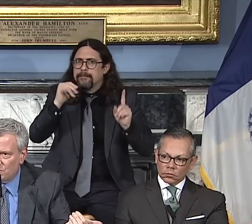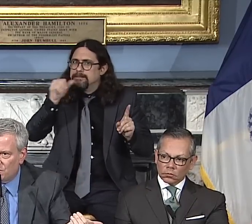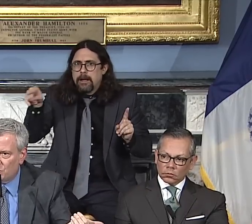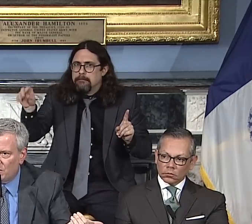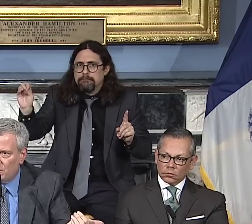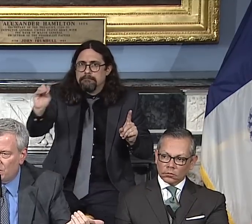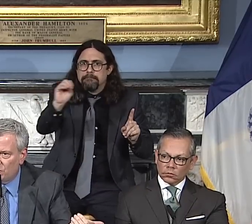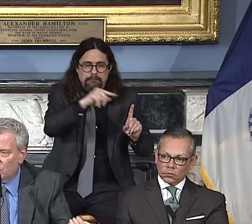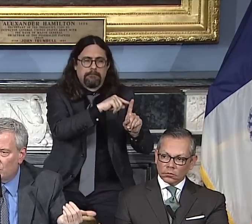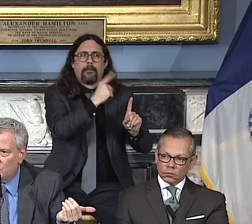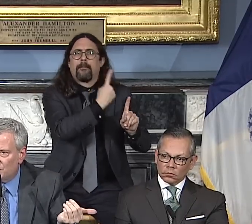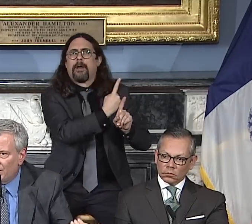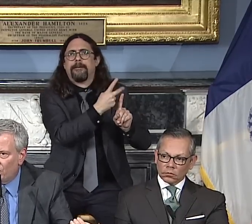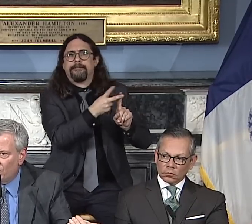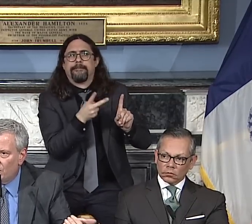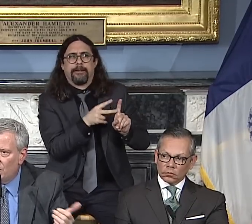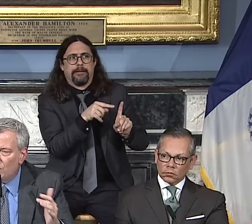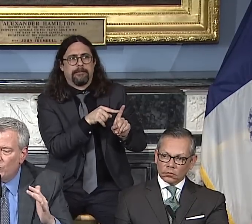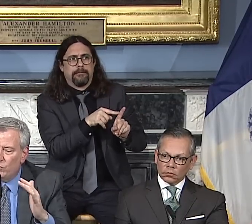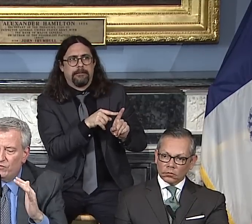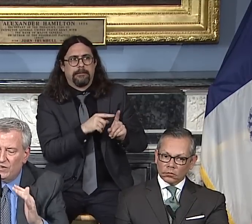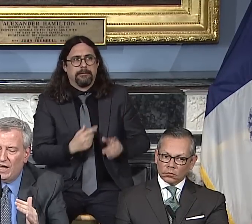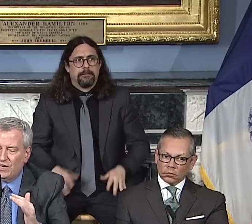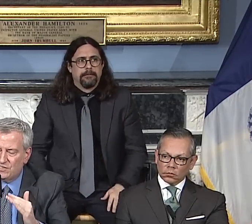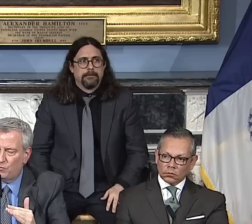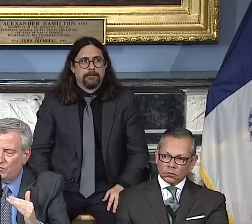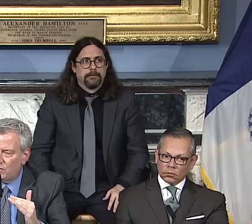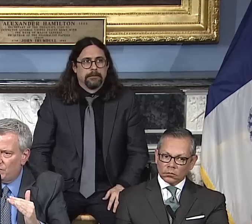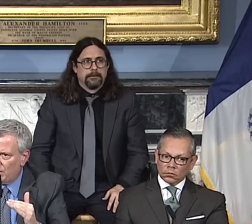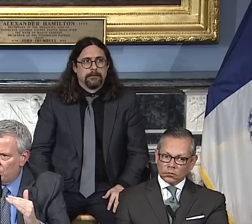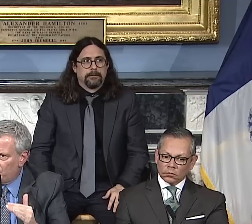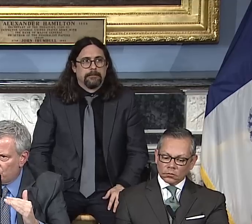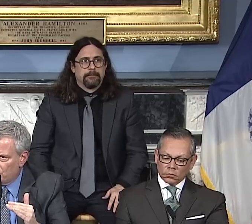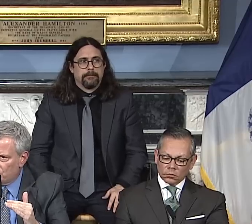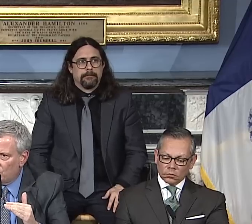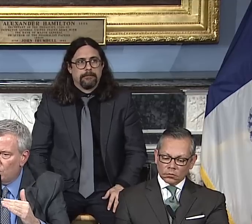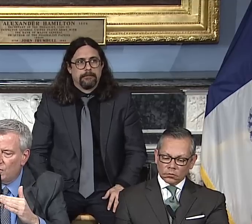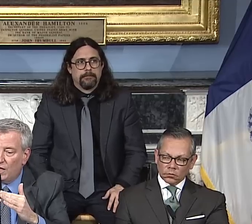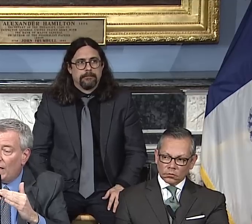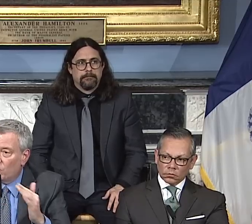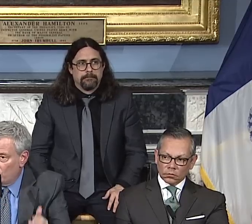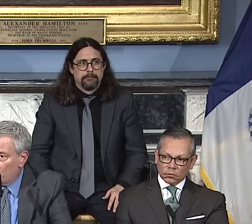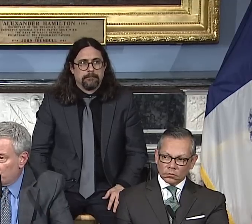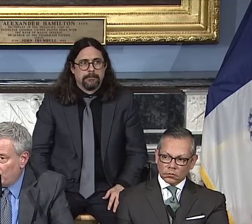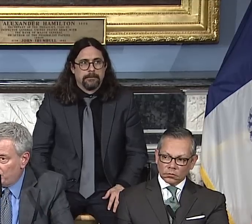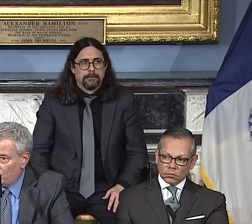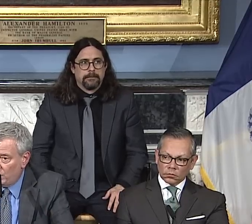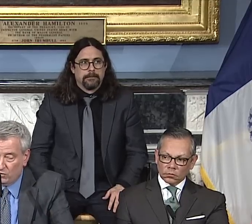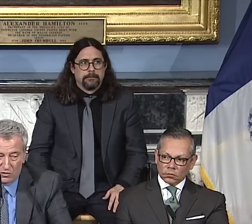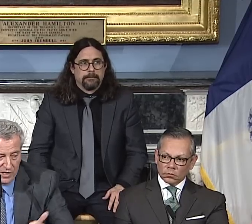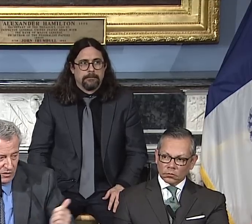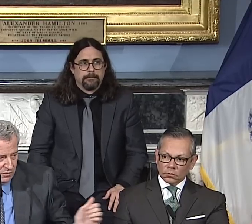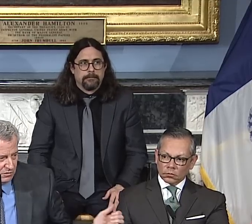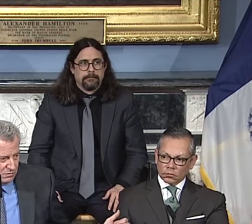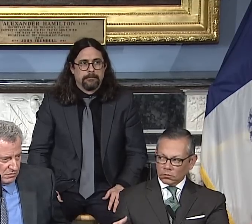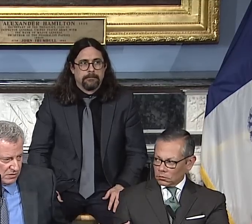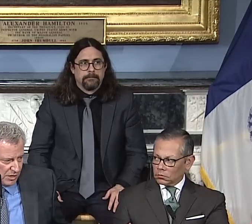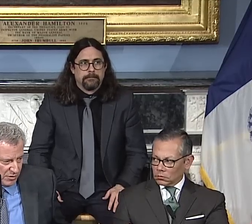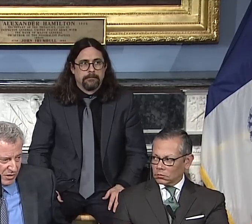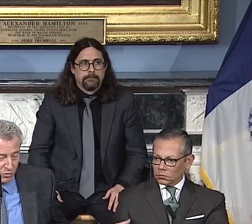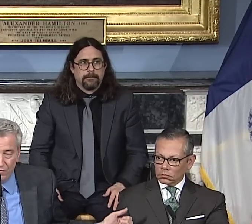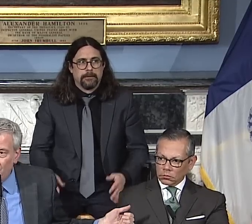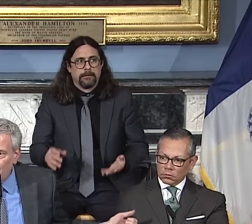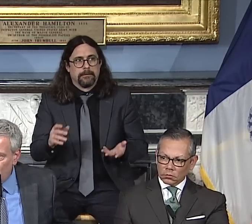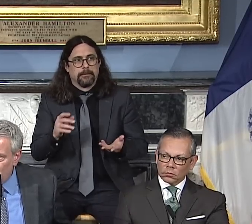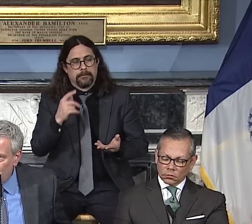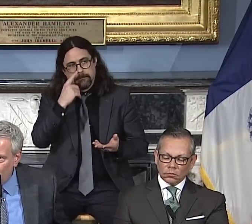same as the same day a year ago, it was higher. We've got to separate the fact from fiction. So I don't know what's happening at Weill Cornell. The deputy